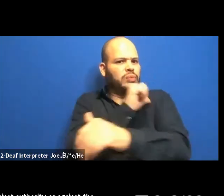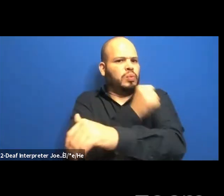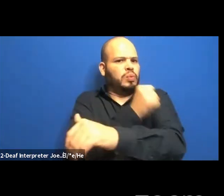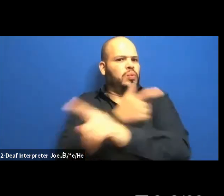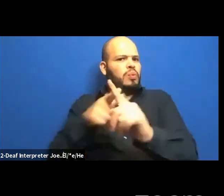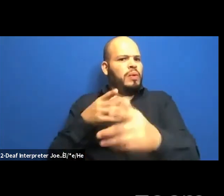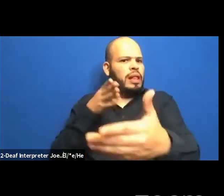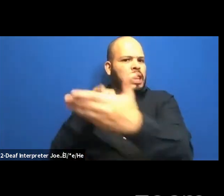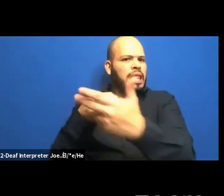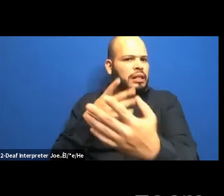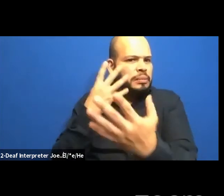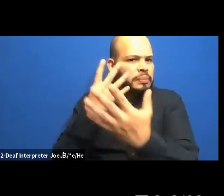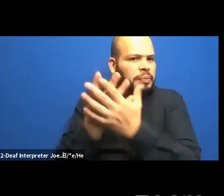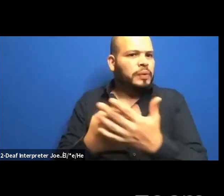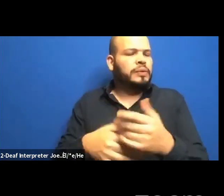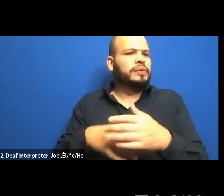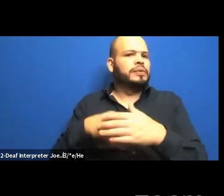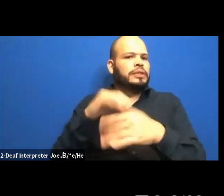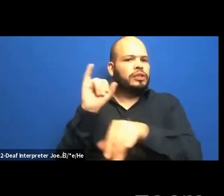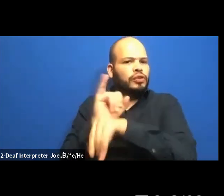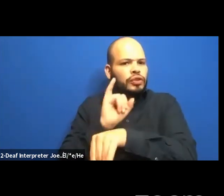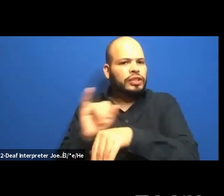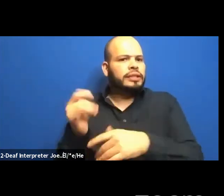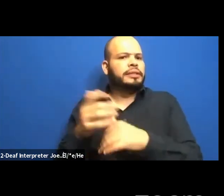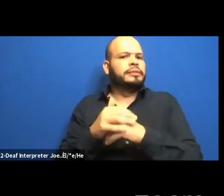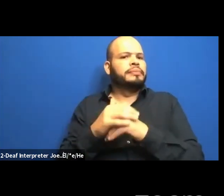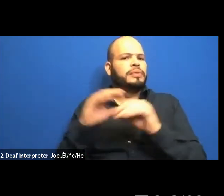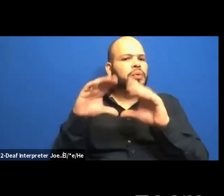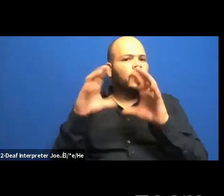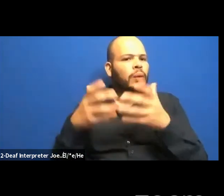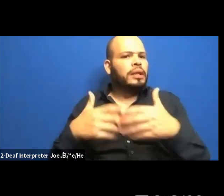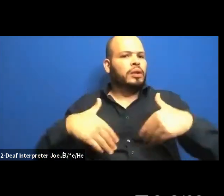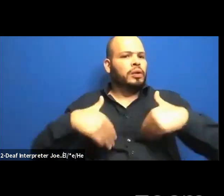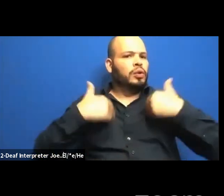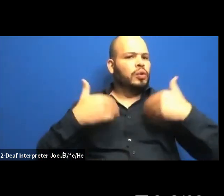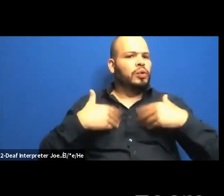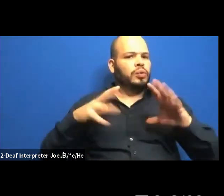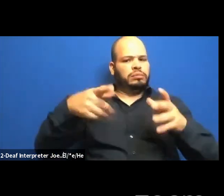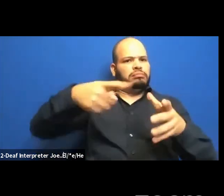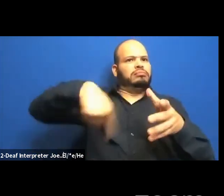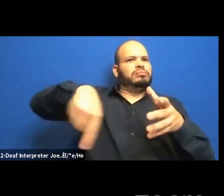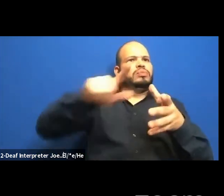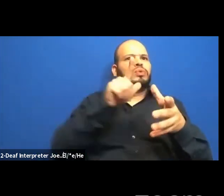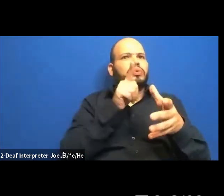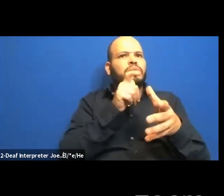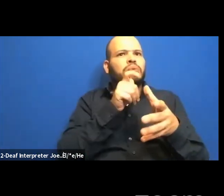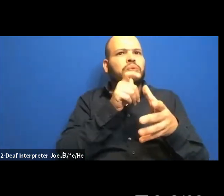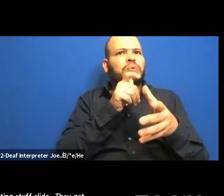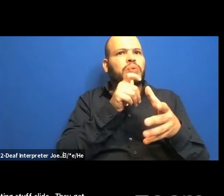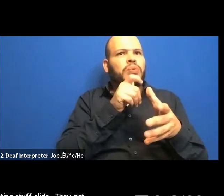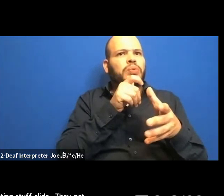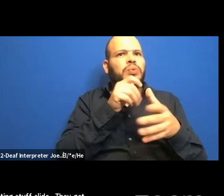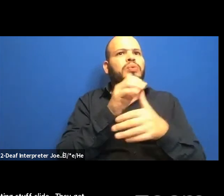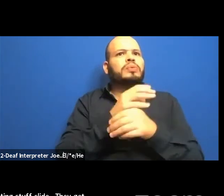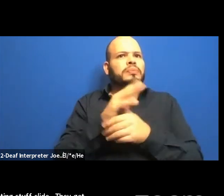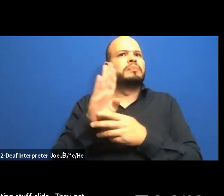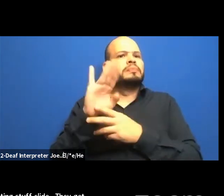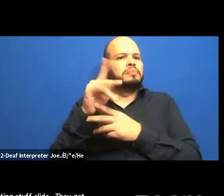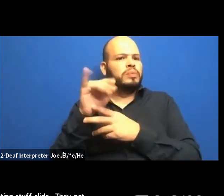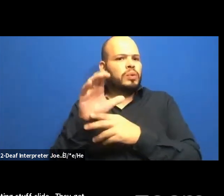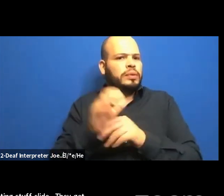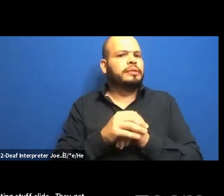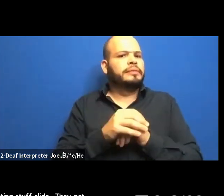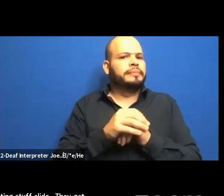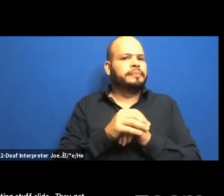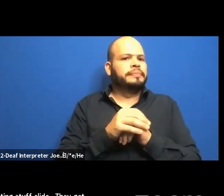weren't necessarily just letting stuff slide. They get tired of dealing with the conditions that we've dealt with. They get tired of dealing with